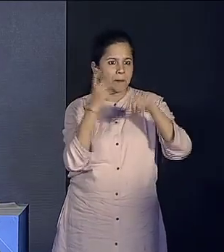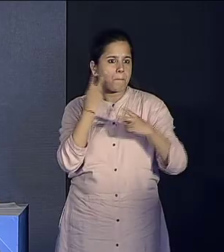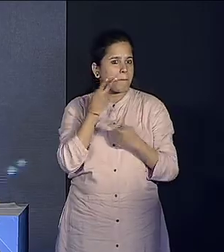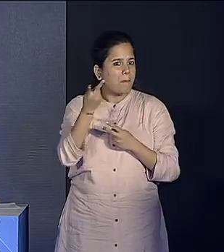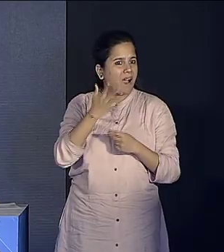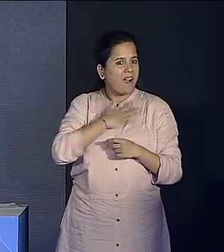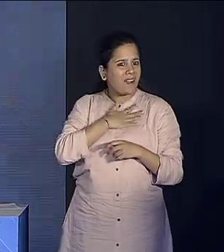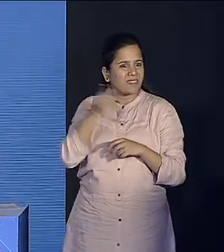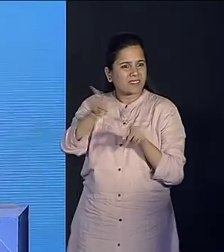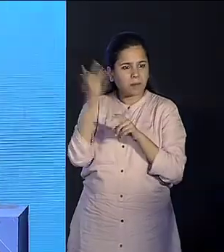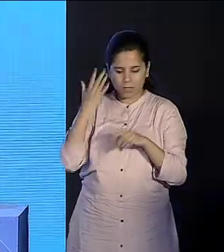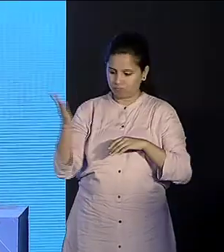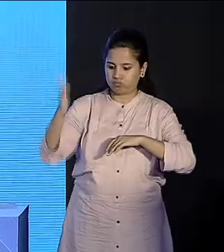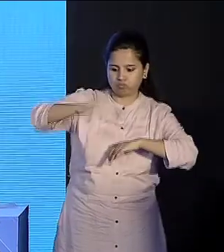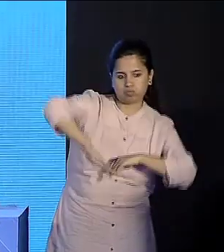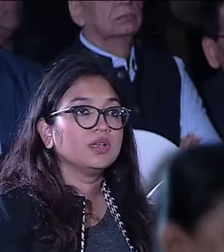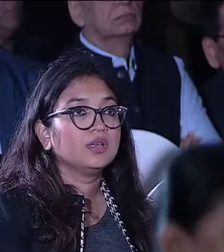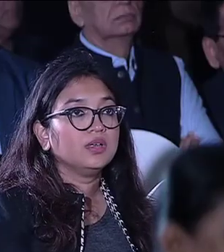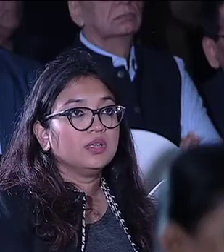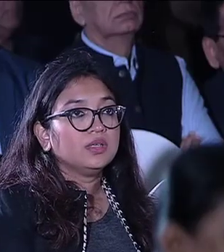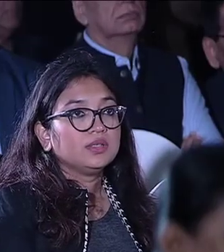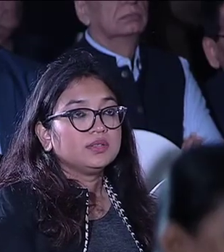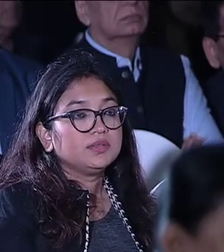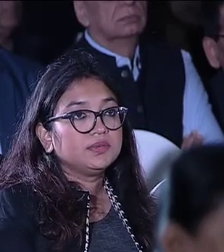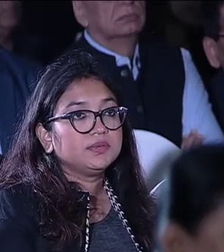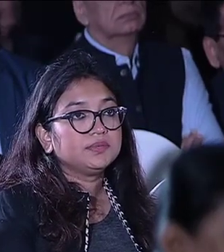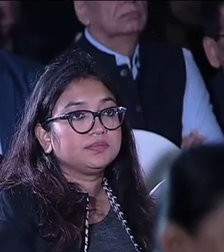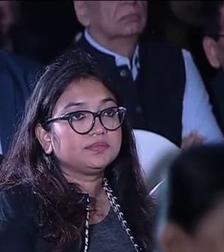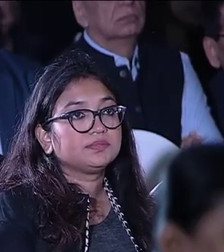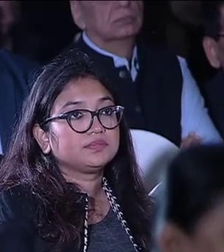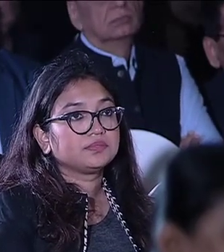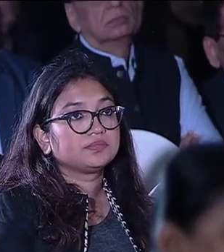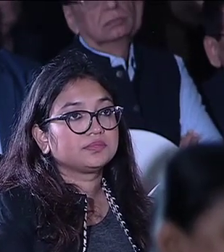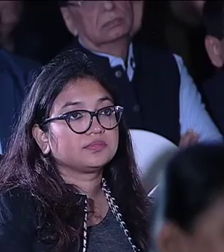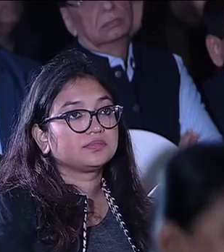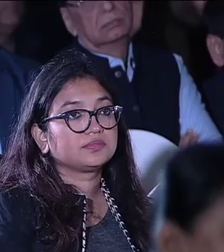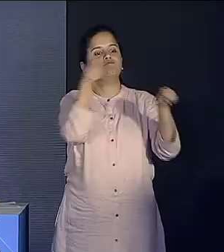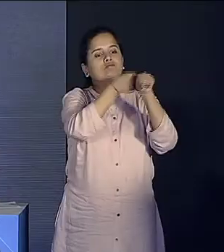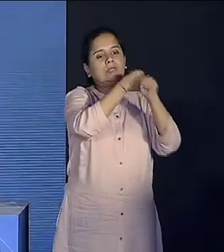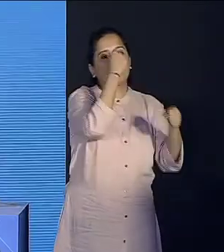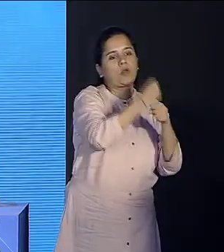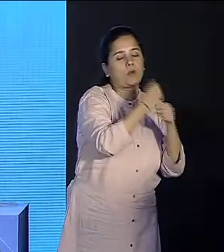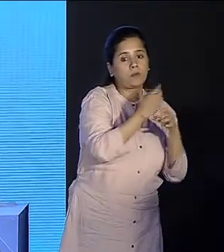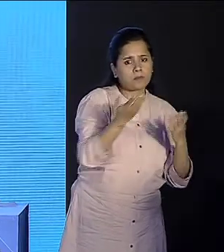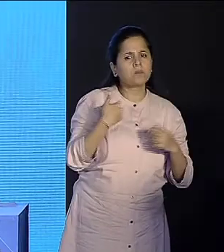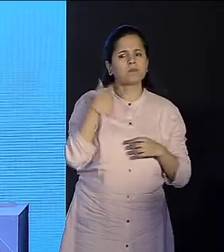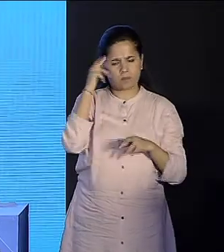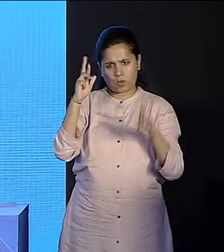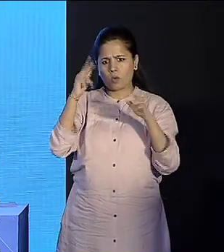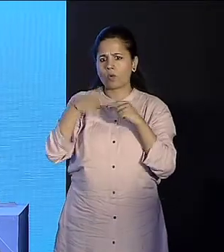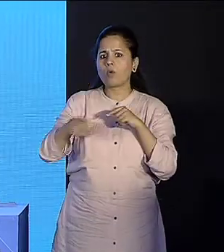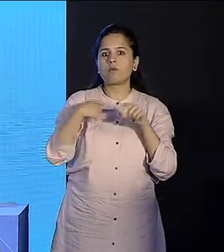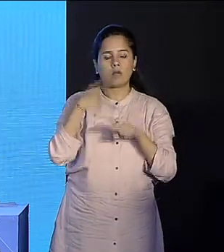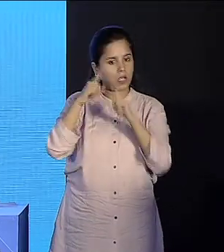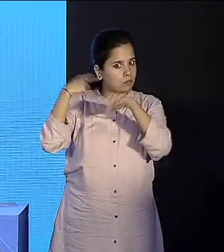acquire only low-floor buses in the future and purchase only those buses that conform to global accessibility standards. And I think this PL is really historic